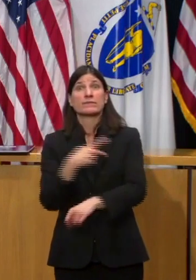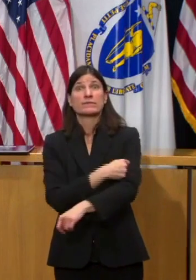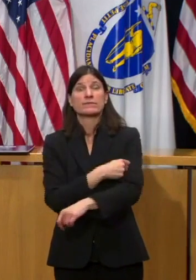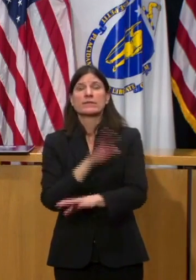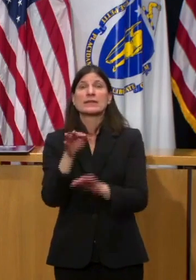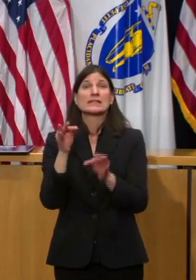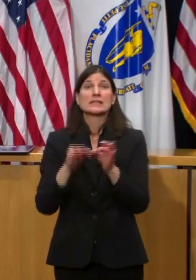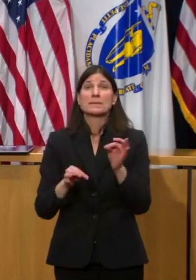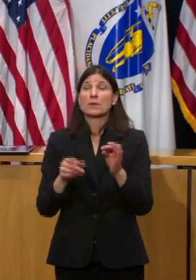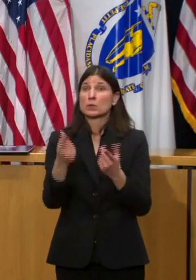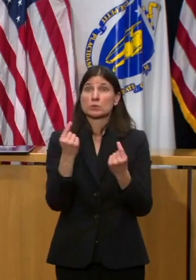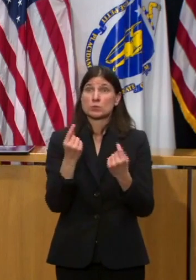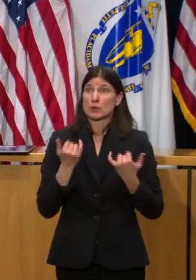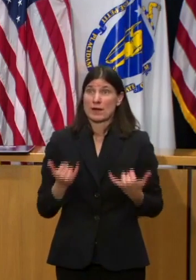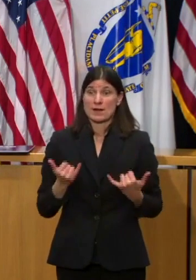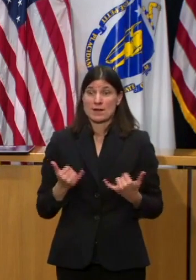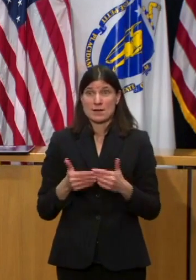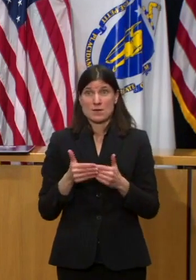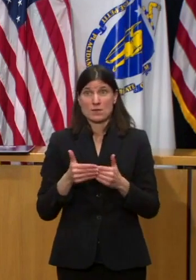numbers